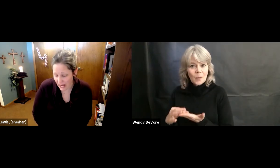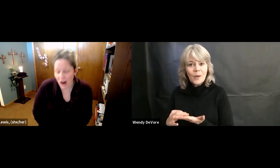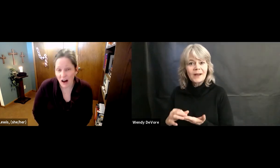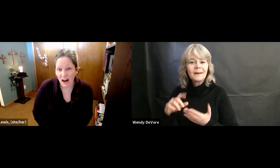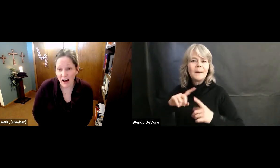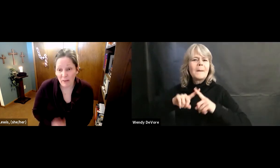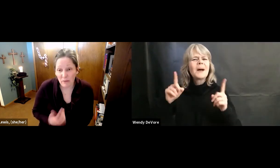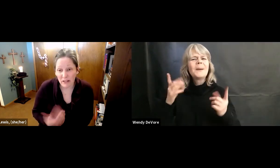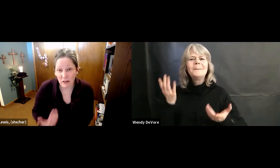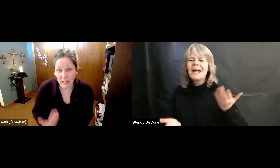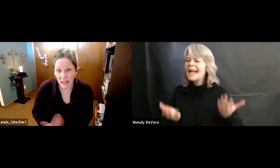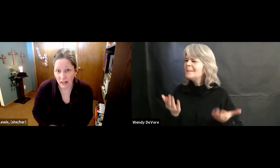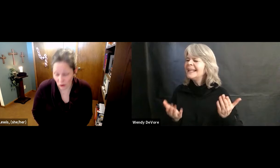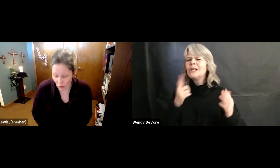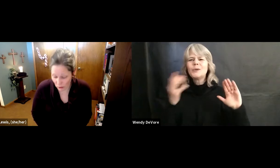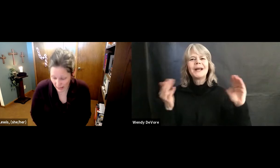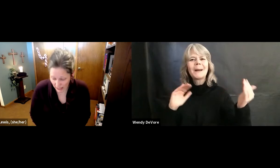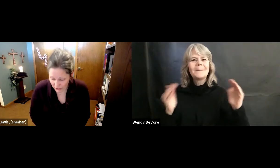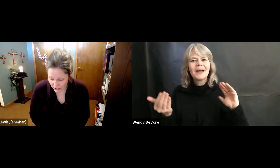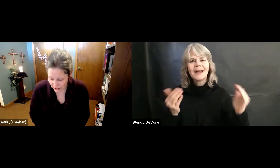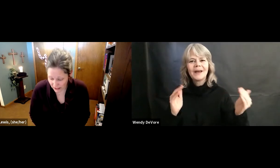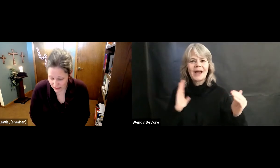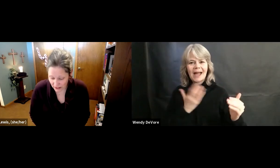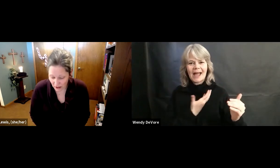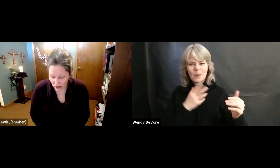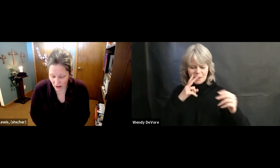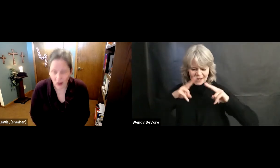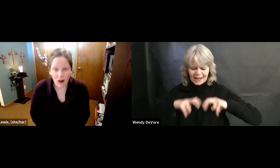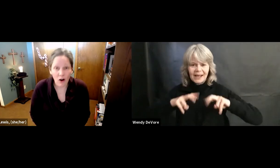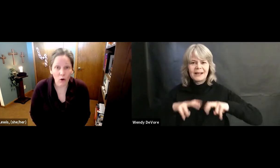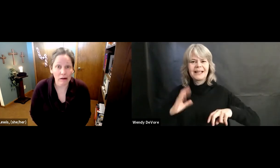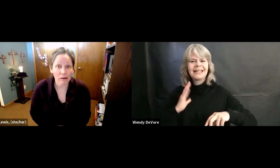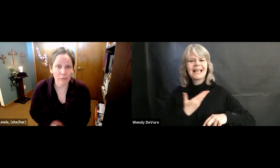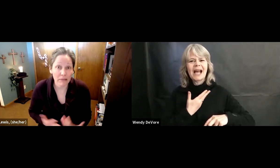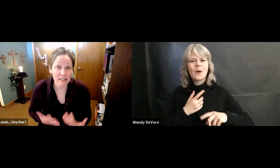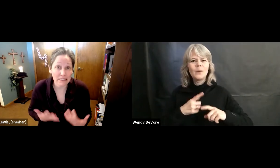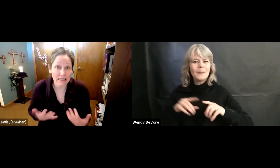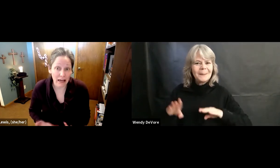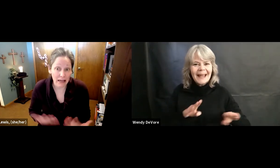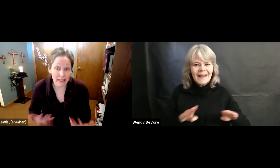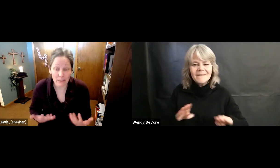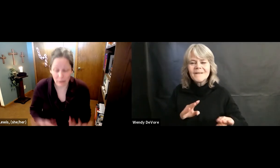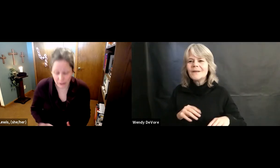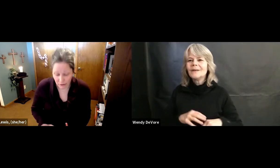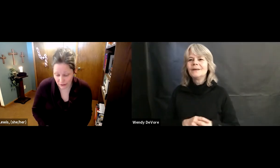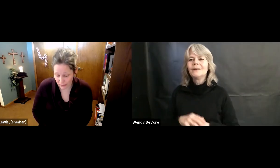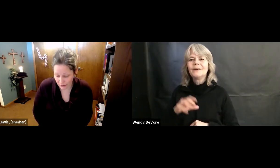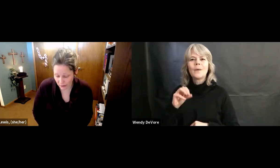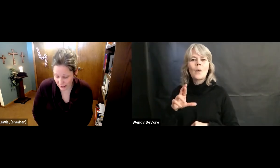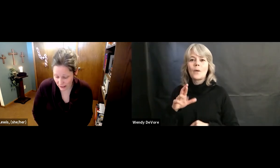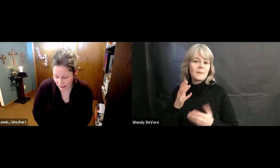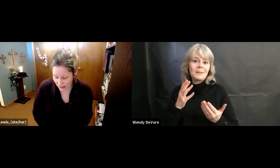like really looking at our own actions, or maybe it's the things that we don't